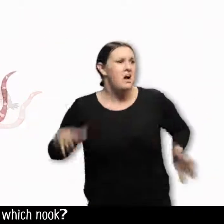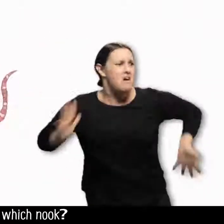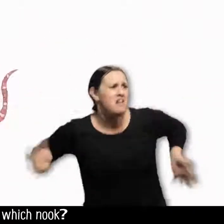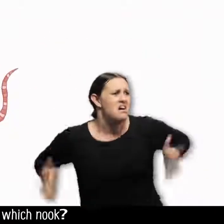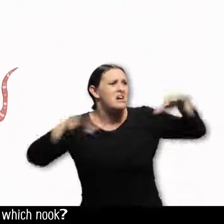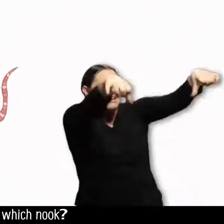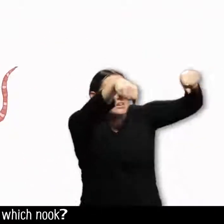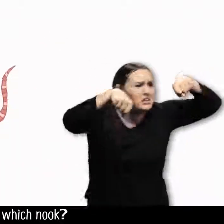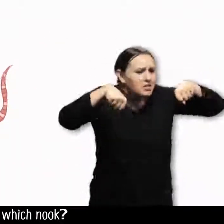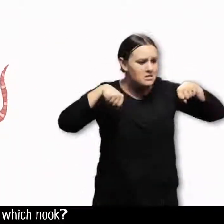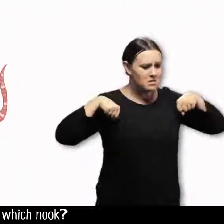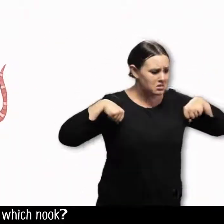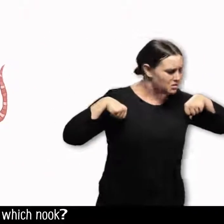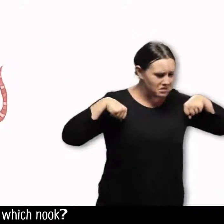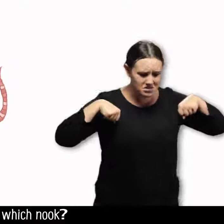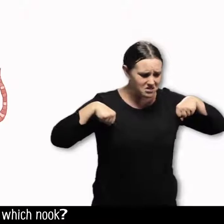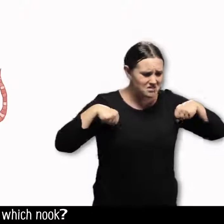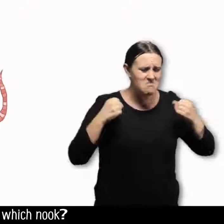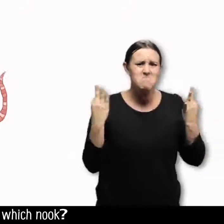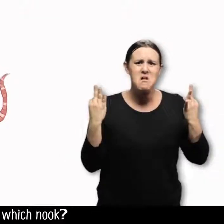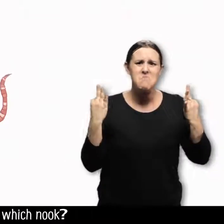which hole which nook